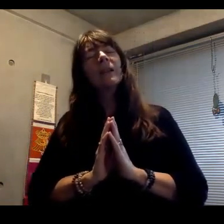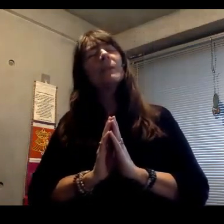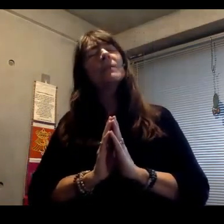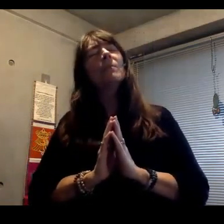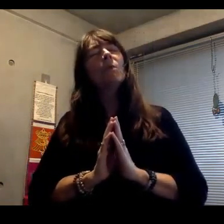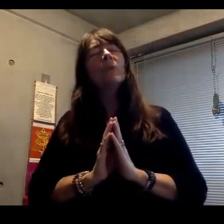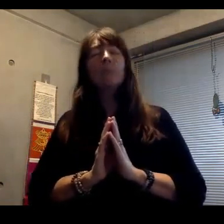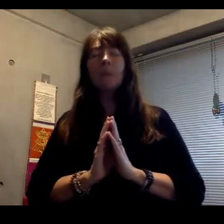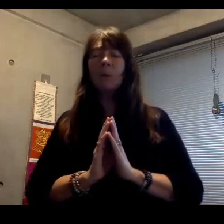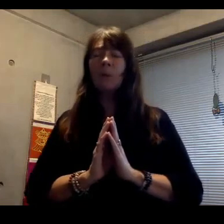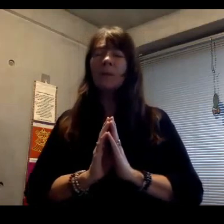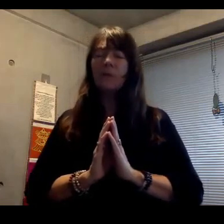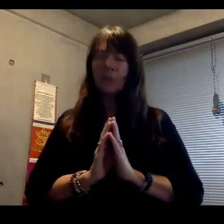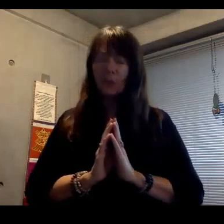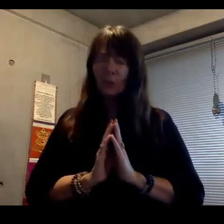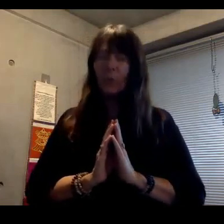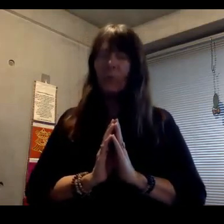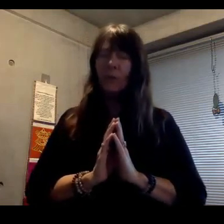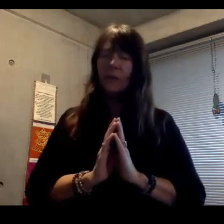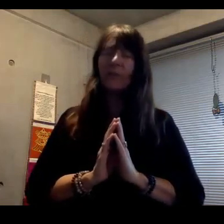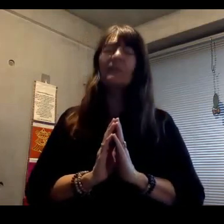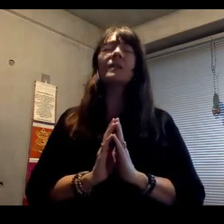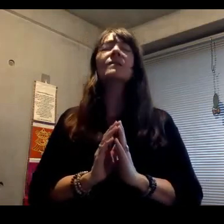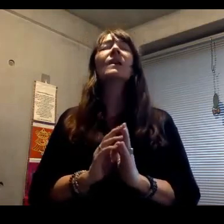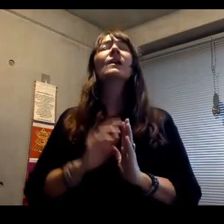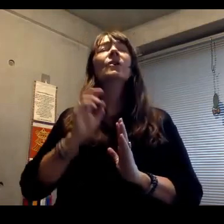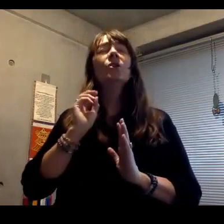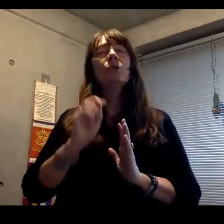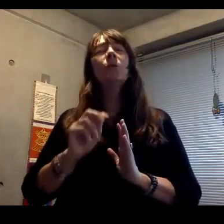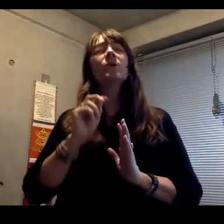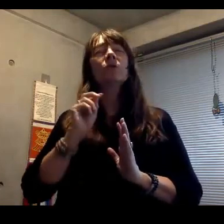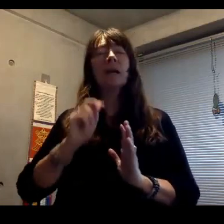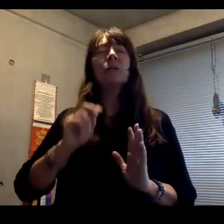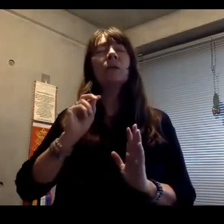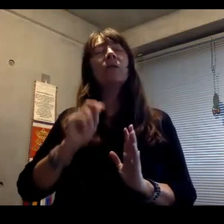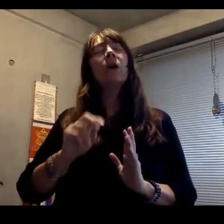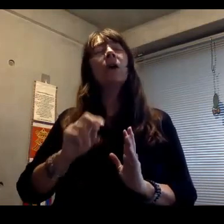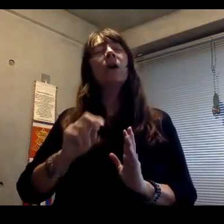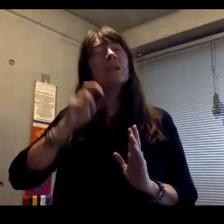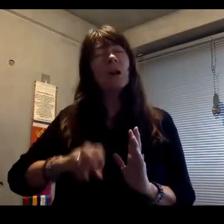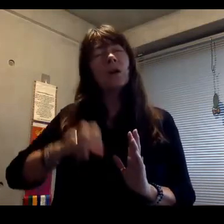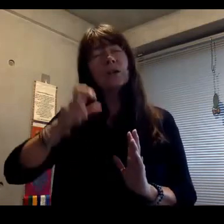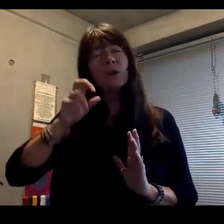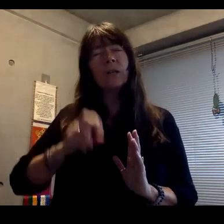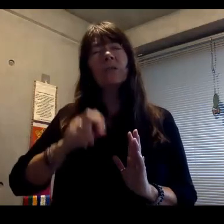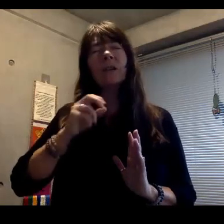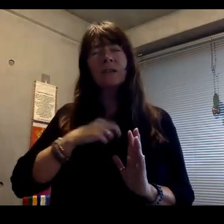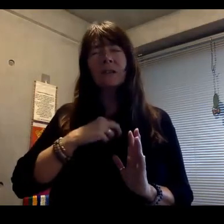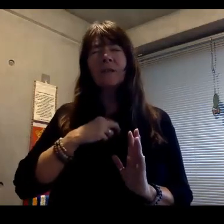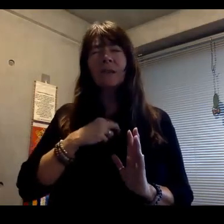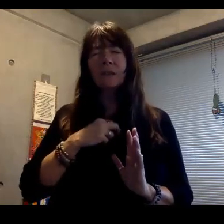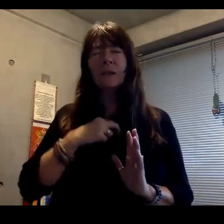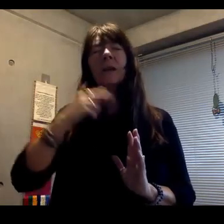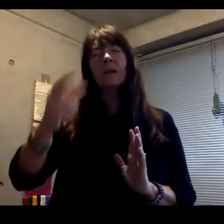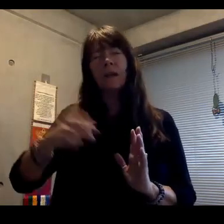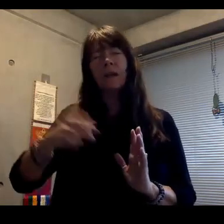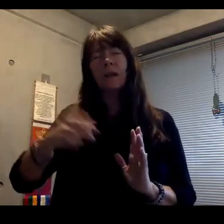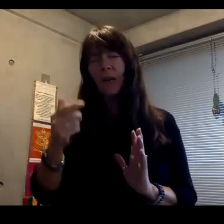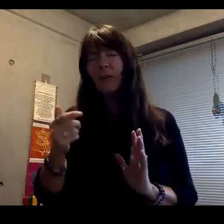Yes, but moment by moment for you and your existence, you will try to evolve as long as you're interested in